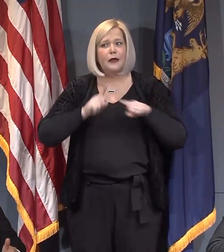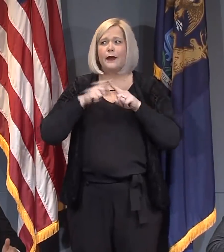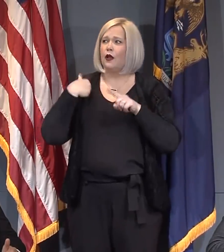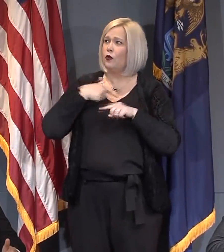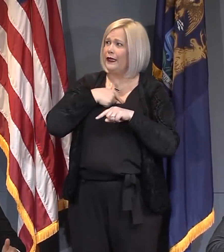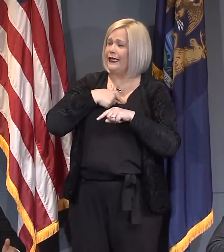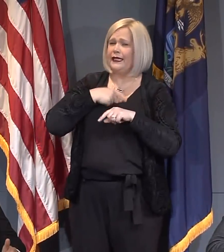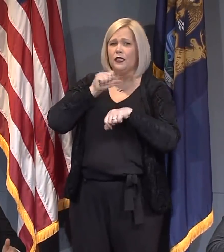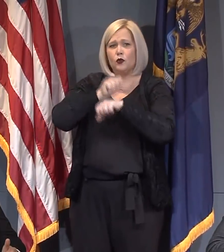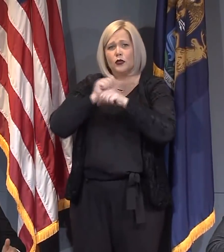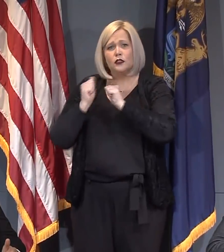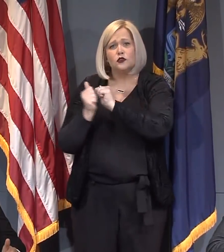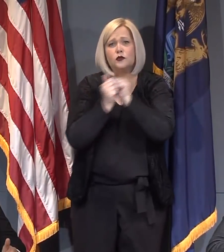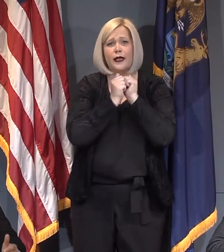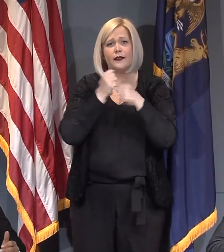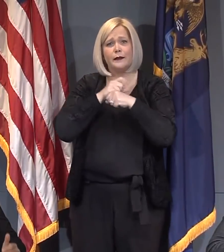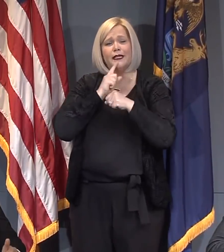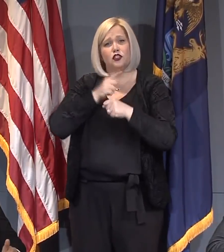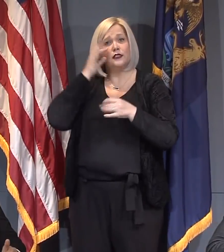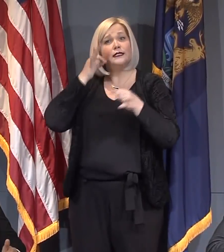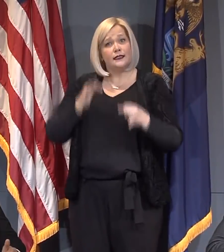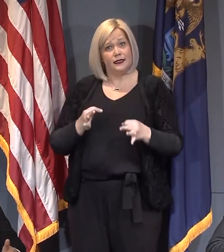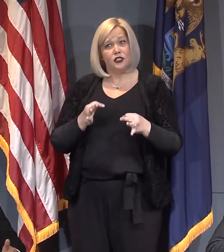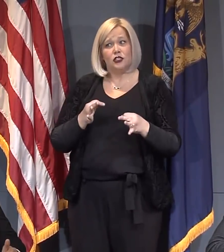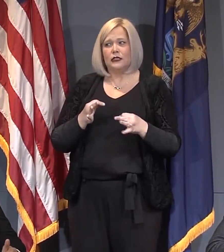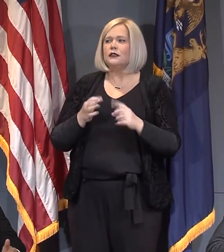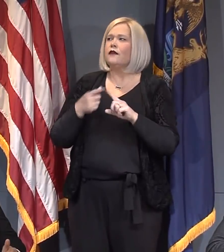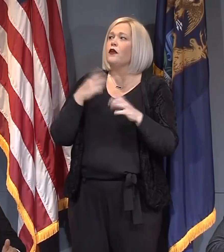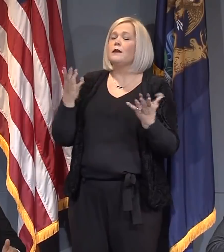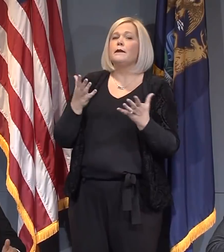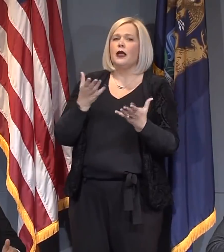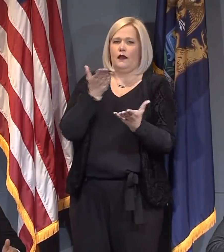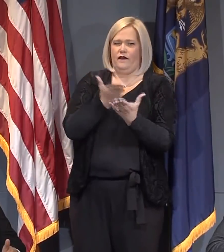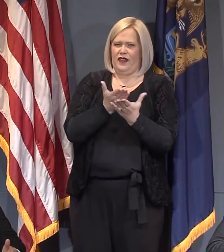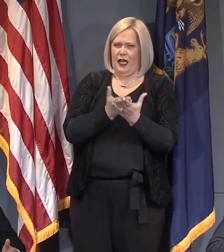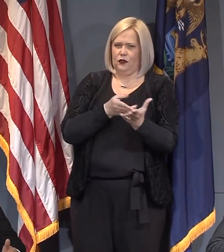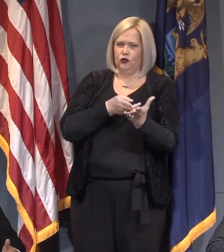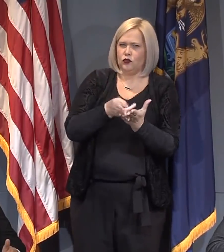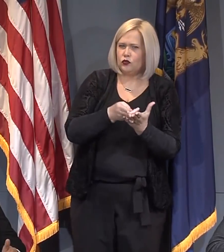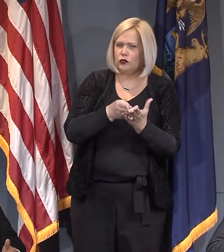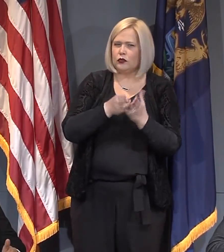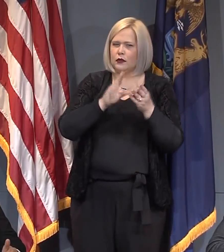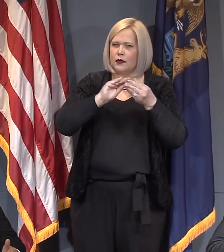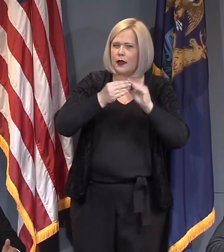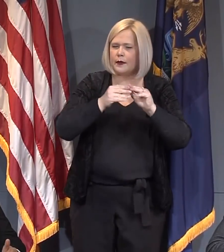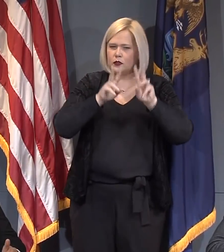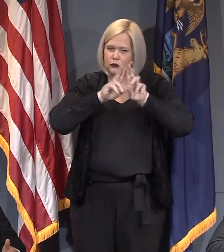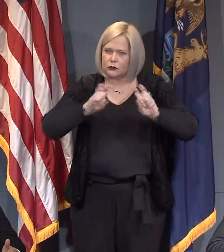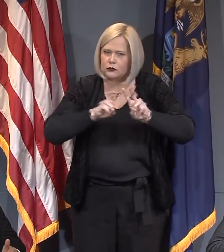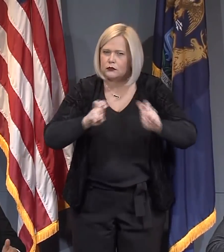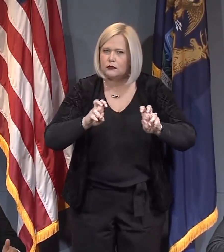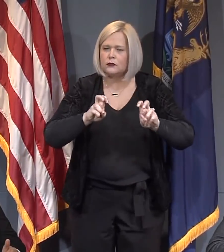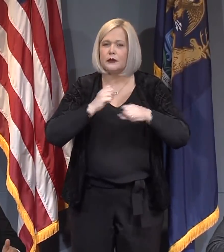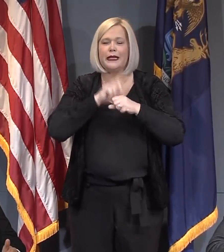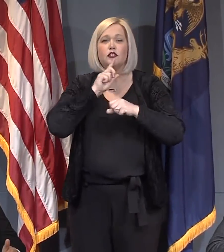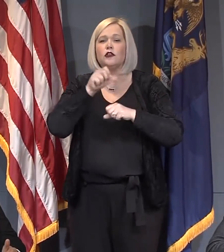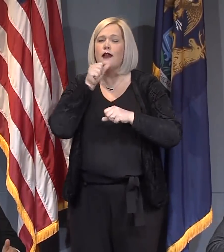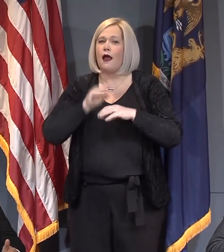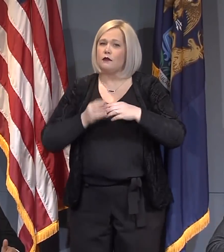making data-driven decisions and protecting people in our region so that we don't see a second wave of